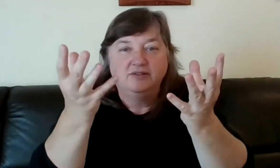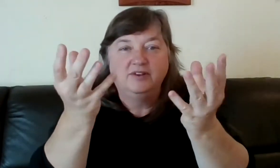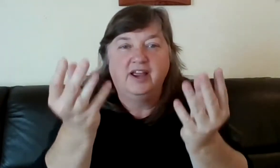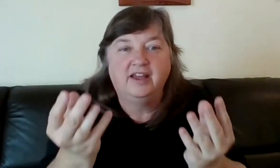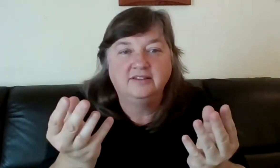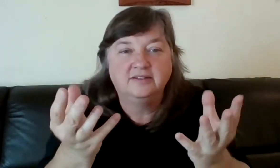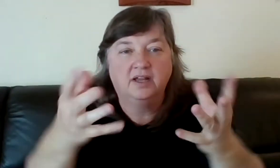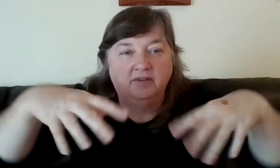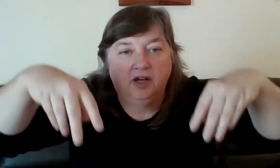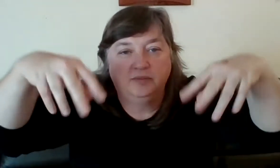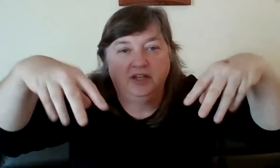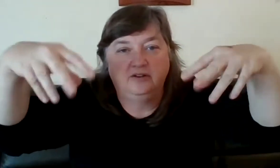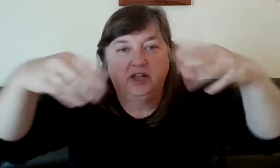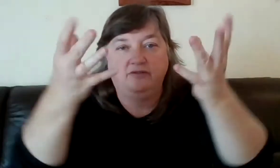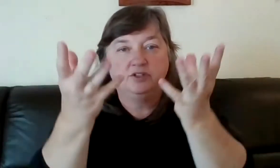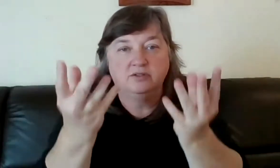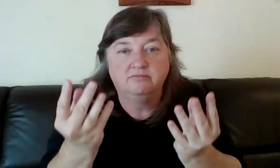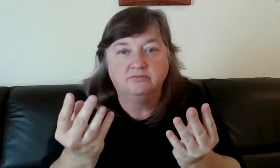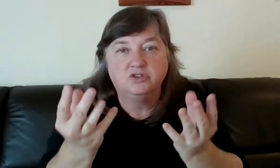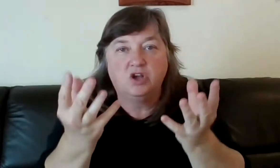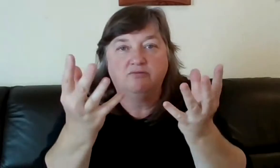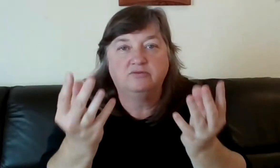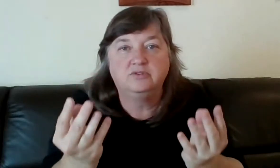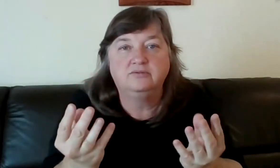Your hands kind of like upside down jellyfish. Soft.